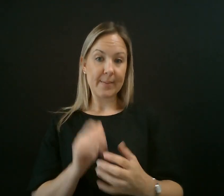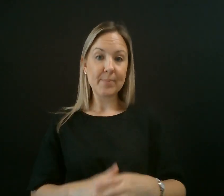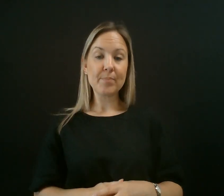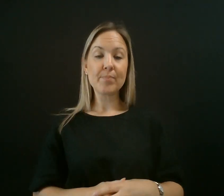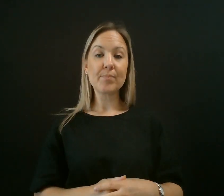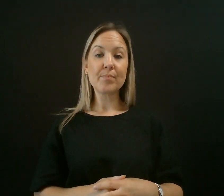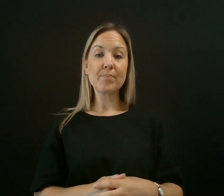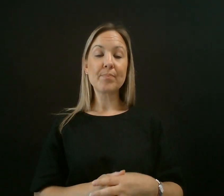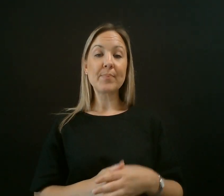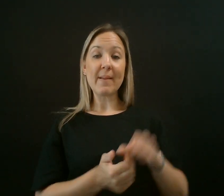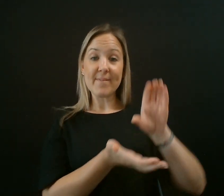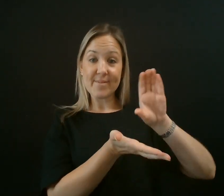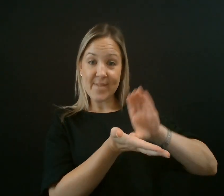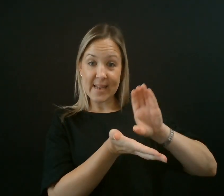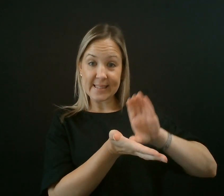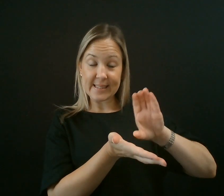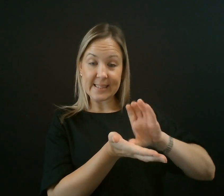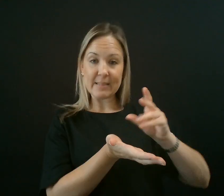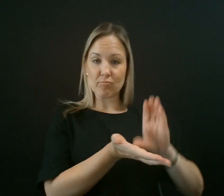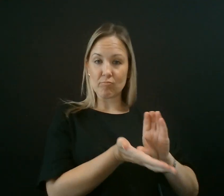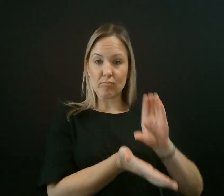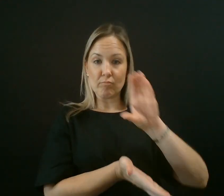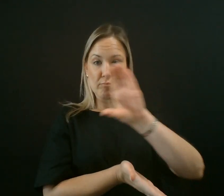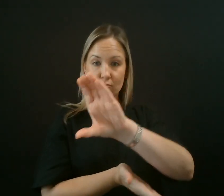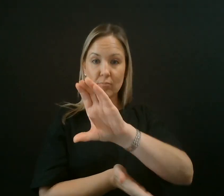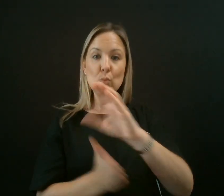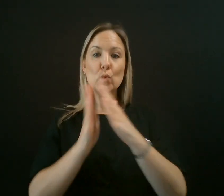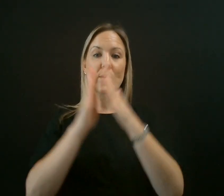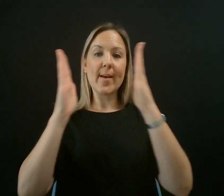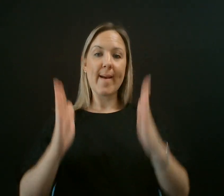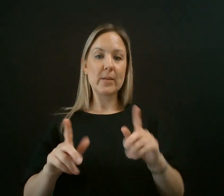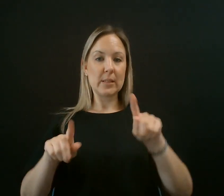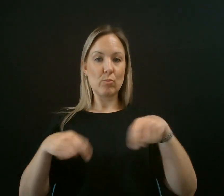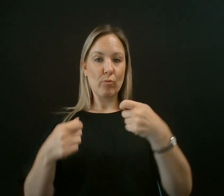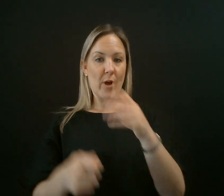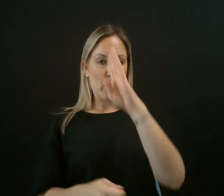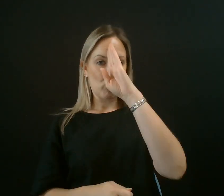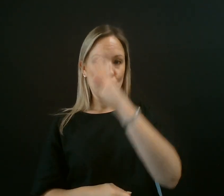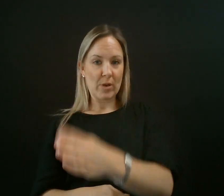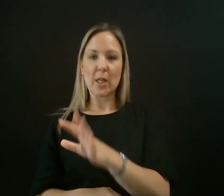The funding is given to the housing provider directly, not the participant.